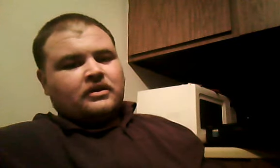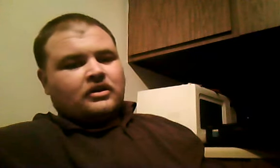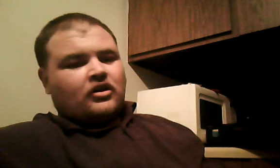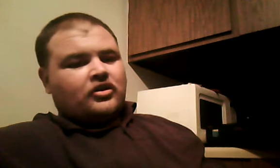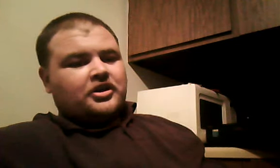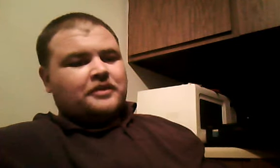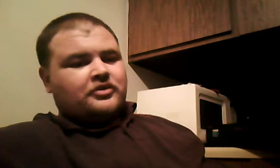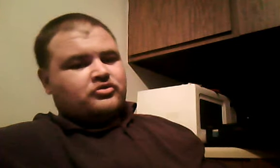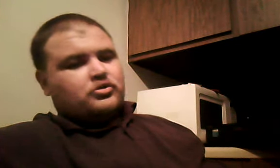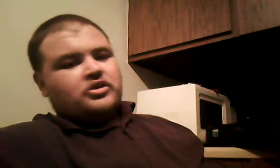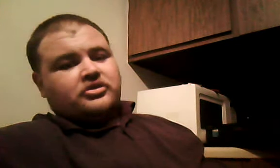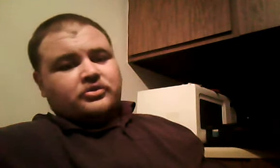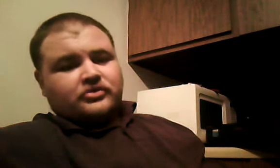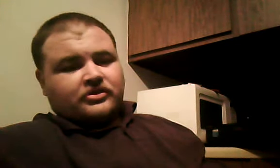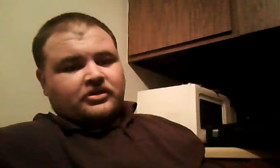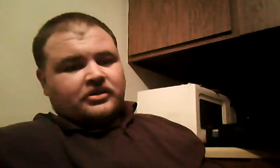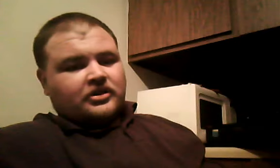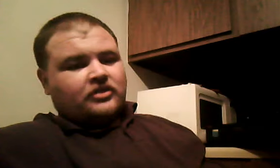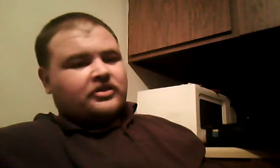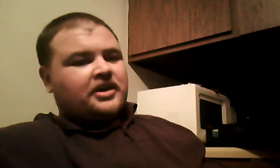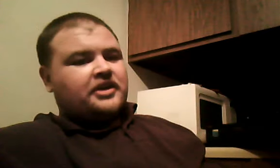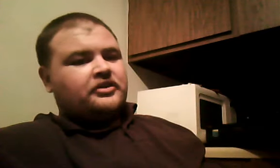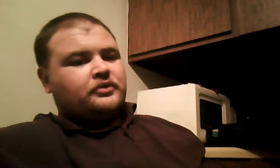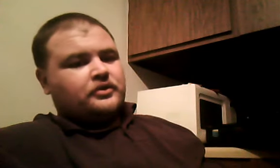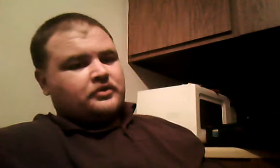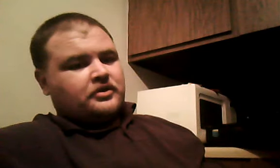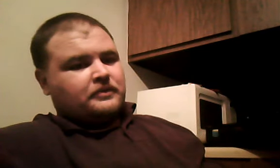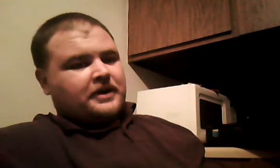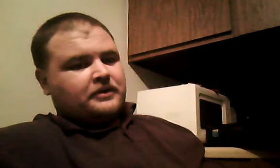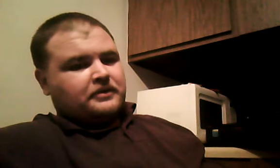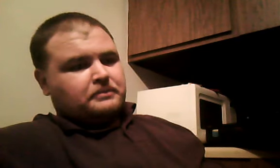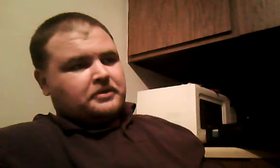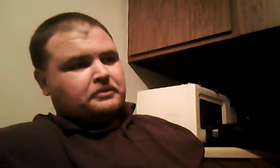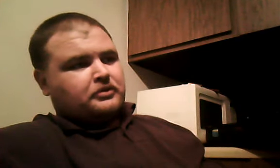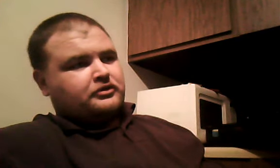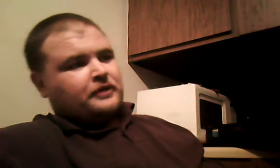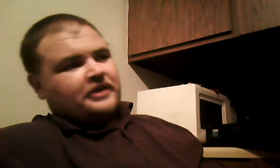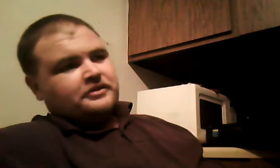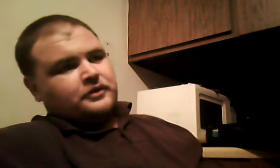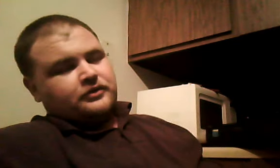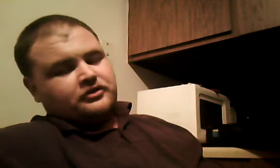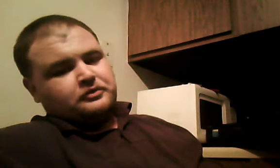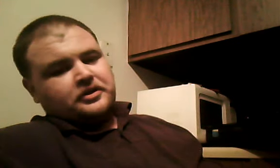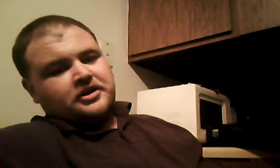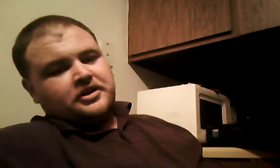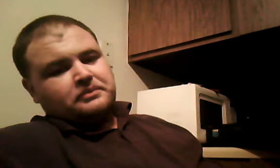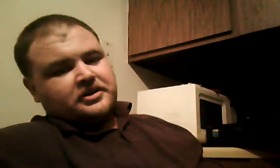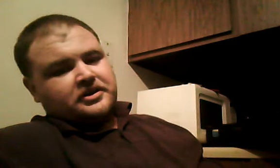Calling him a drug user. And saying he was one of the main people responsible for splitting up, uh,